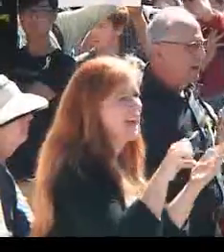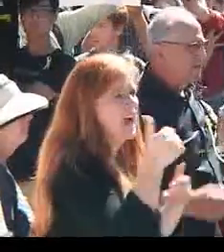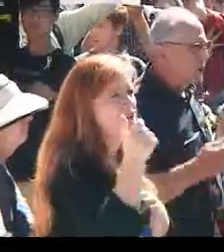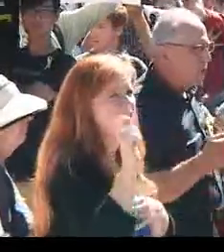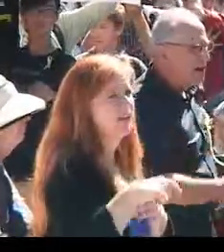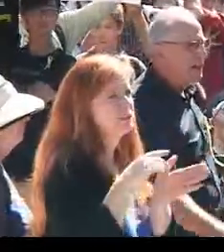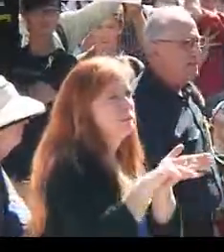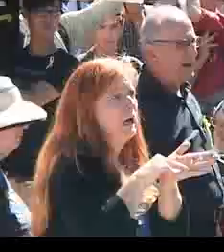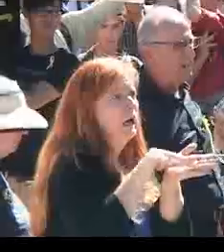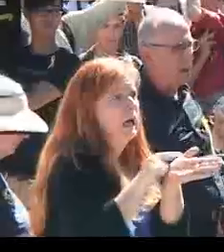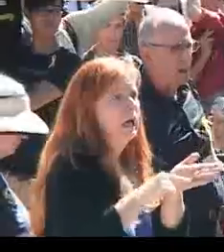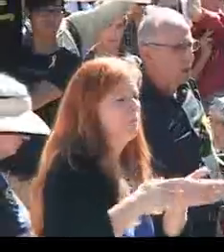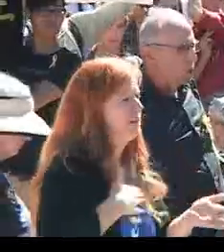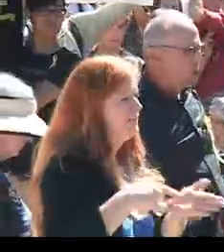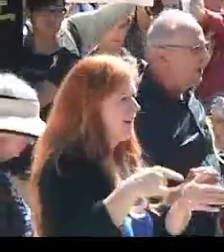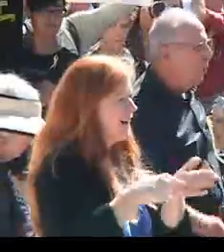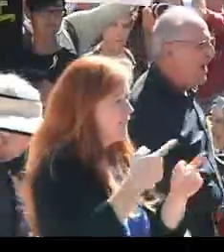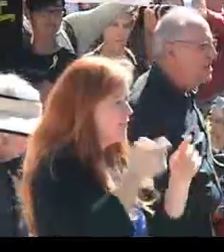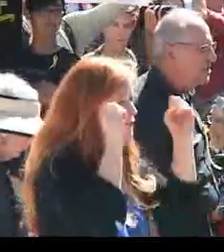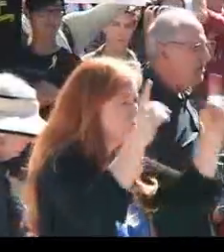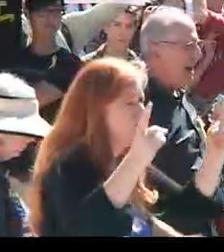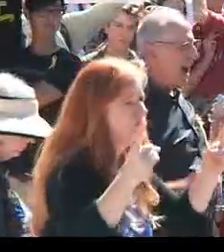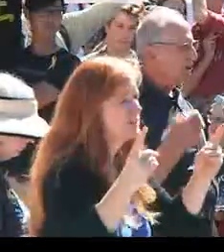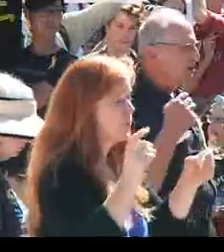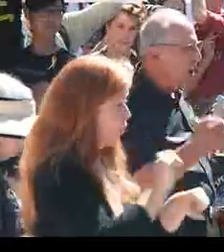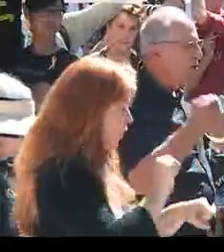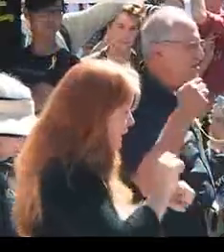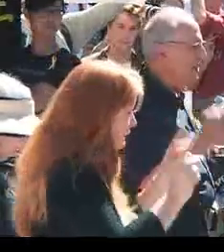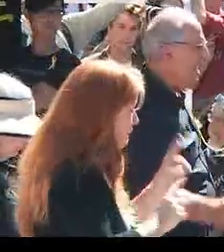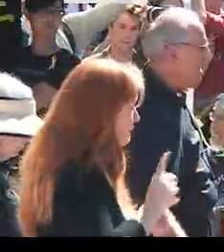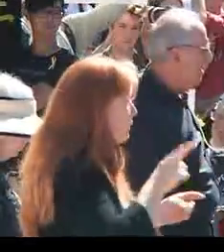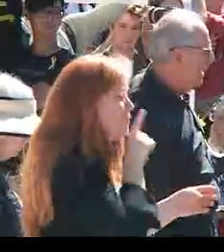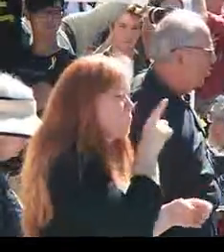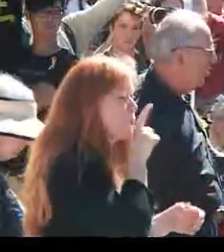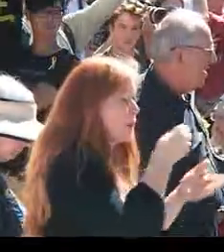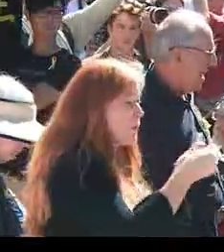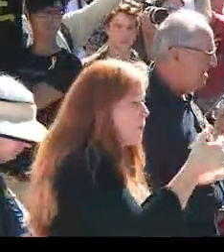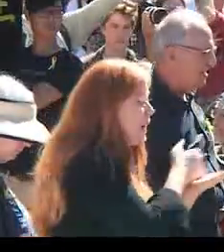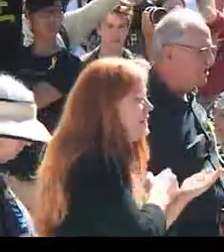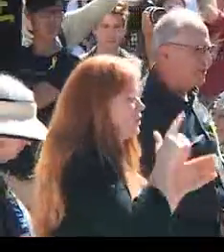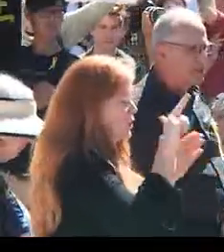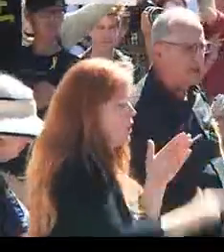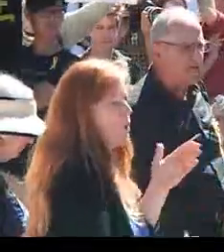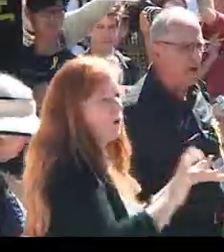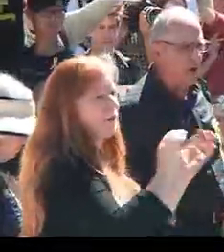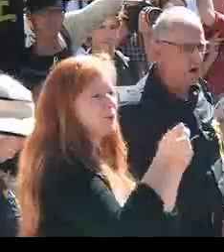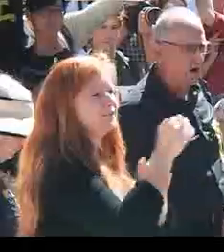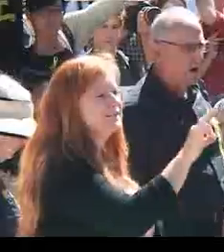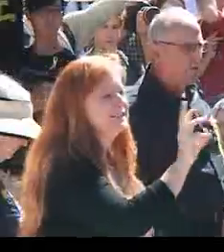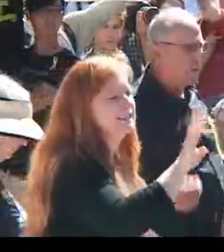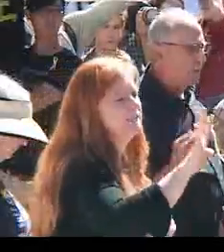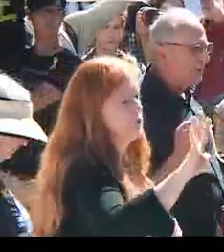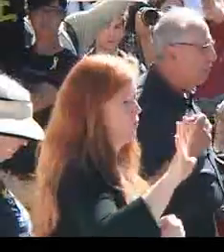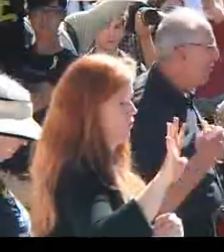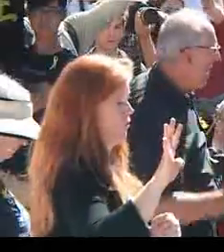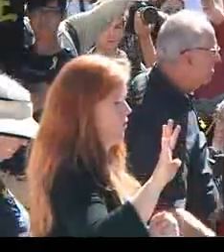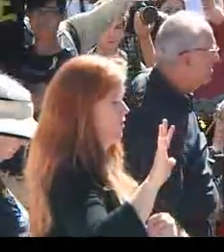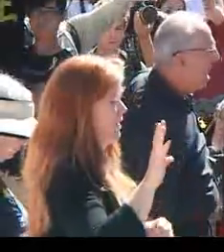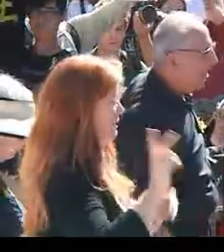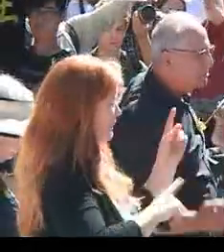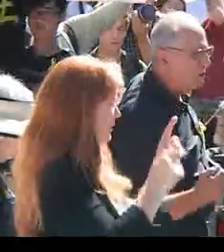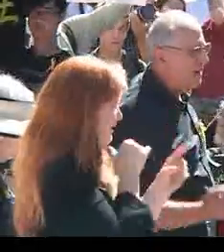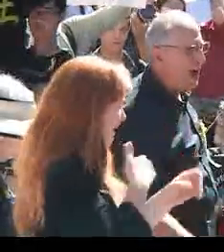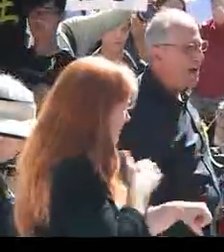back. For working people, real wages are lower today than they were in 1964. For people